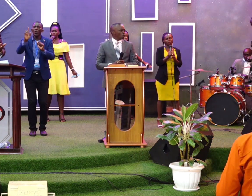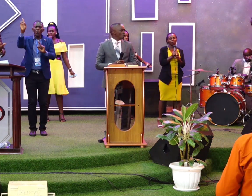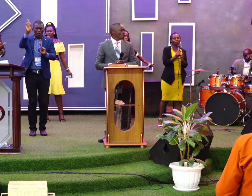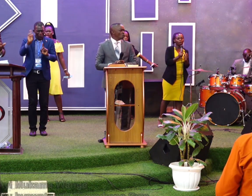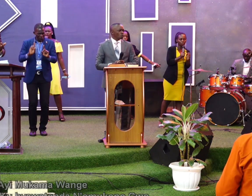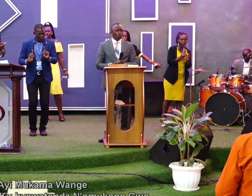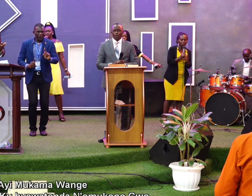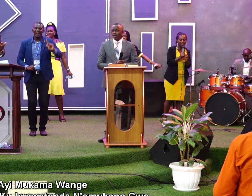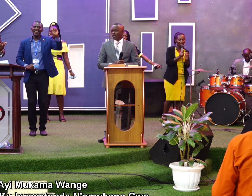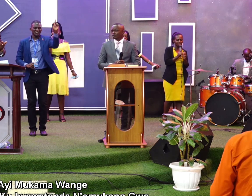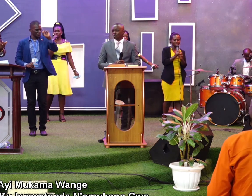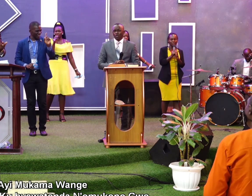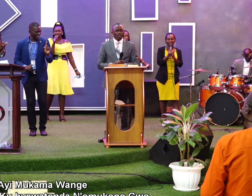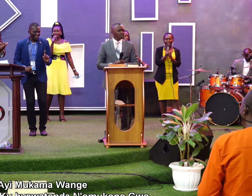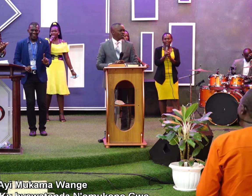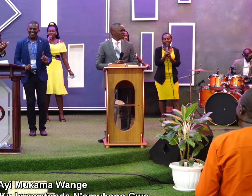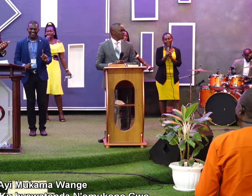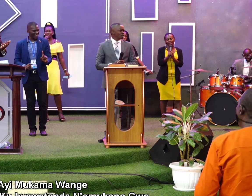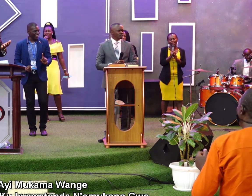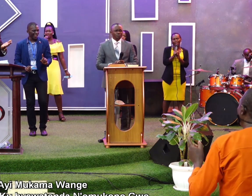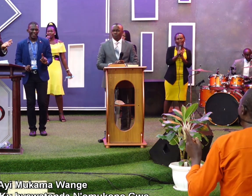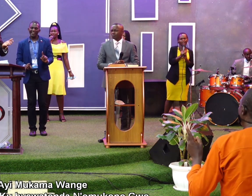yero kuwatuka